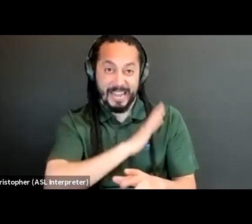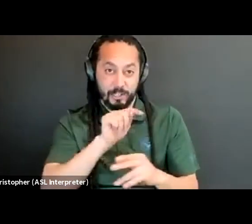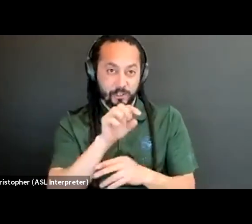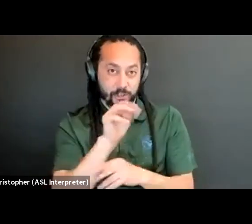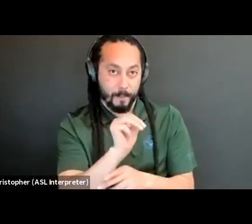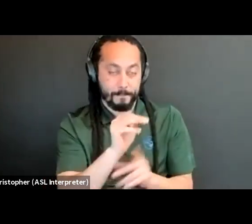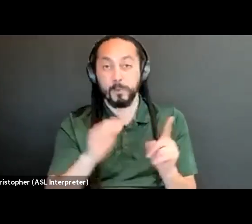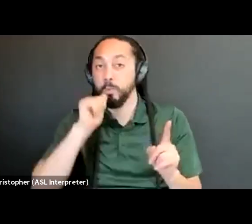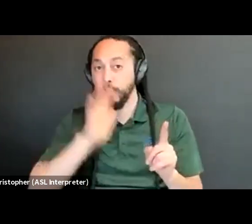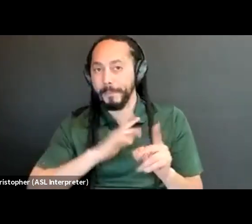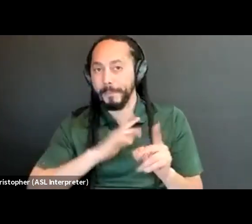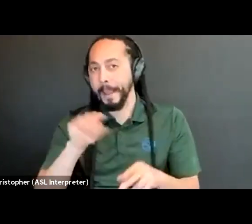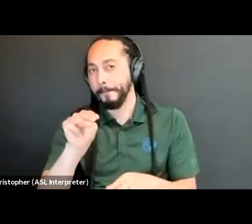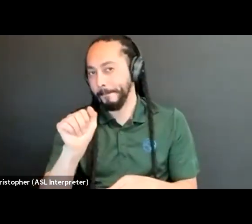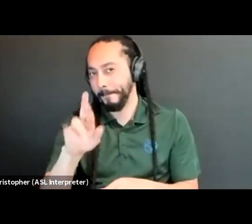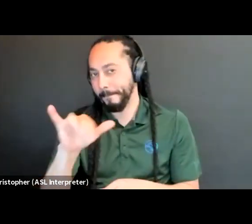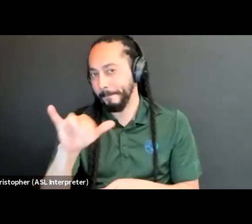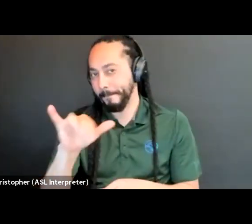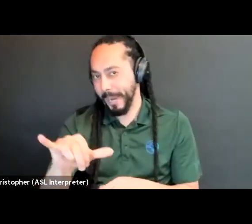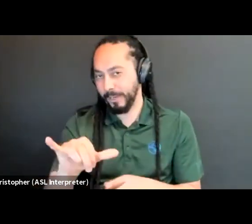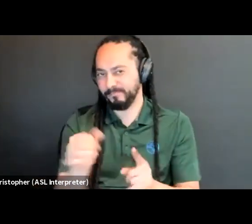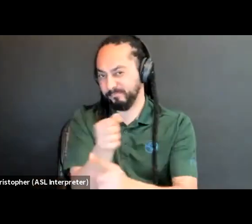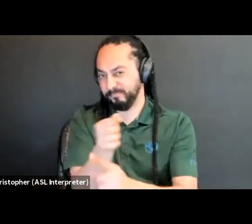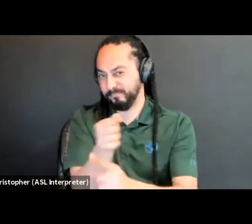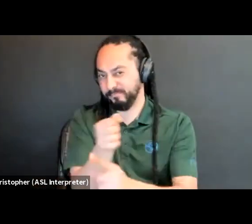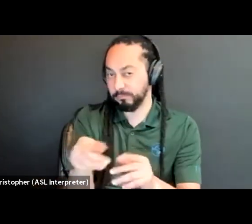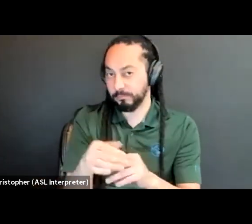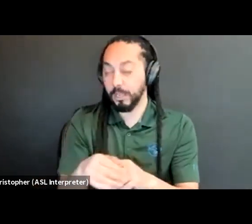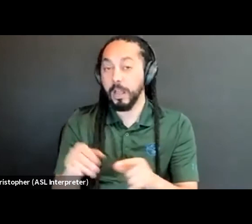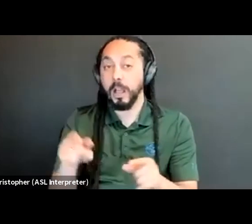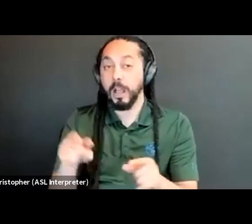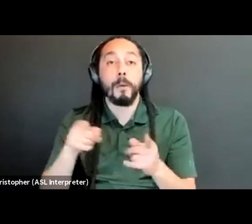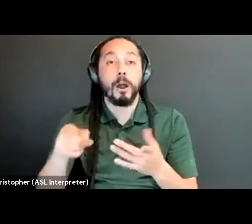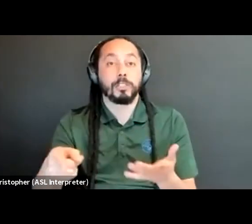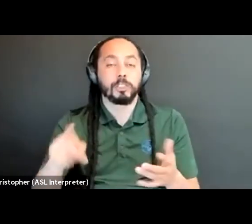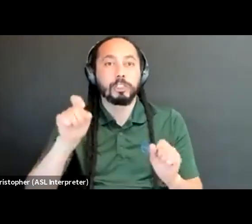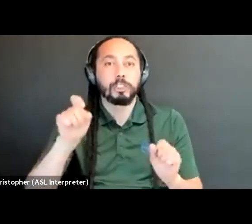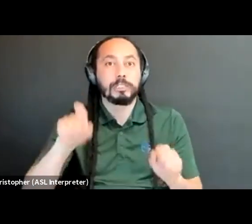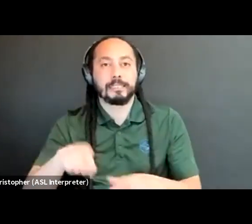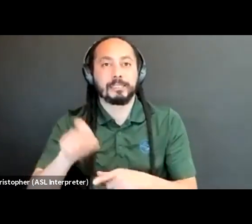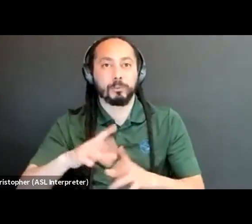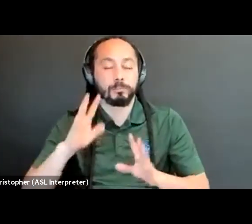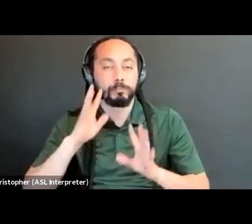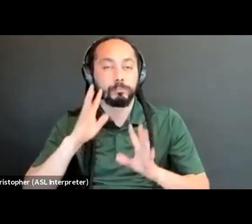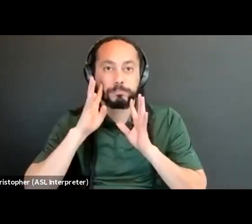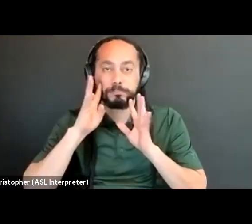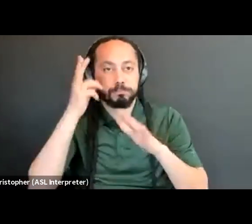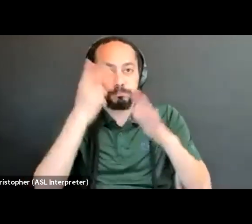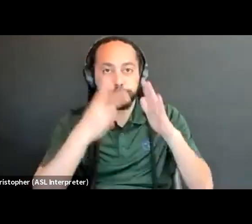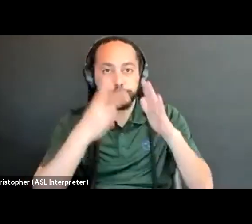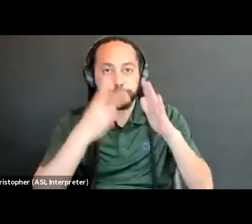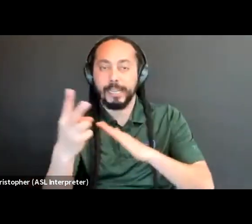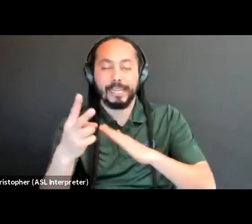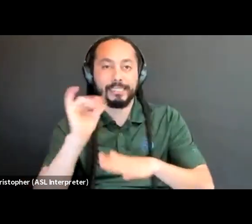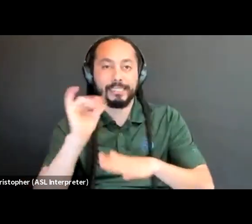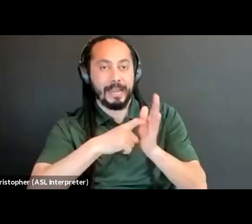things, I'm sure understands that she needs to try to predict every one of the demands that her partner might have of her, to put